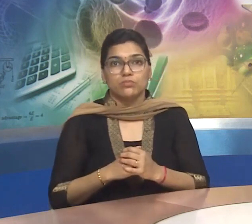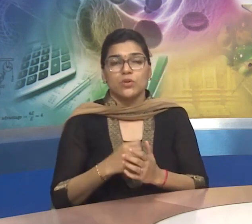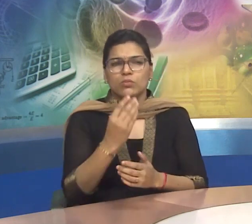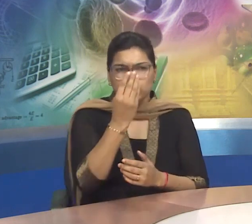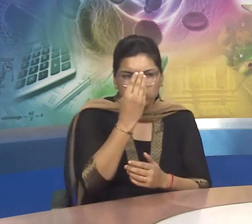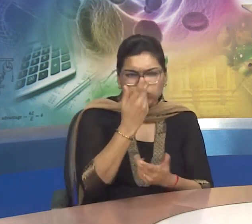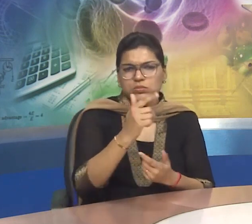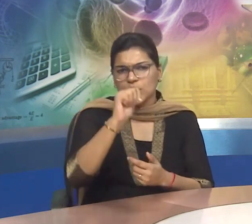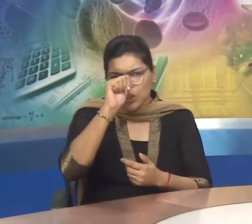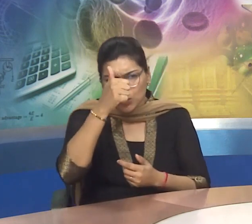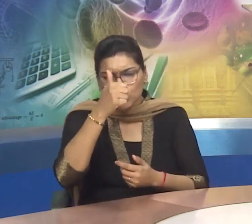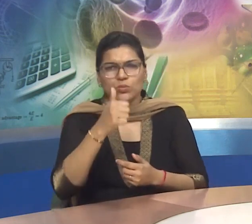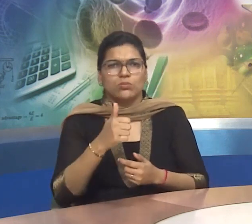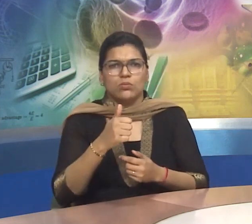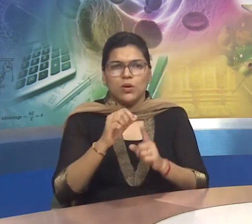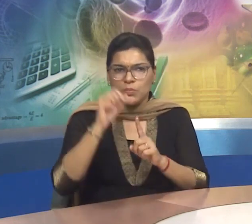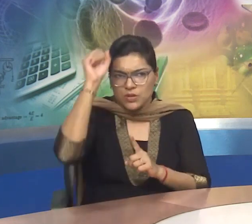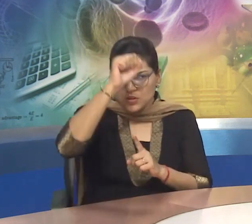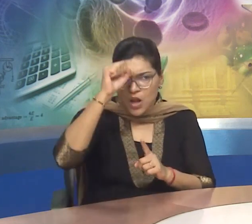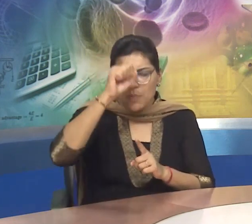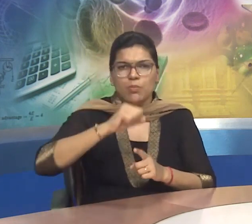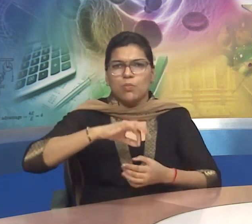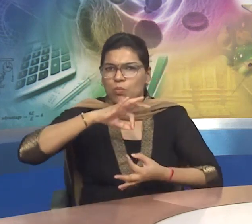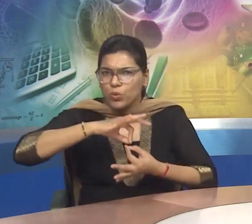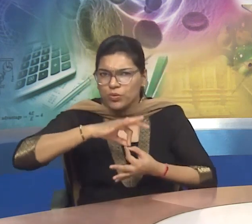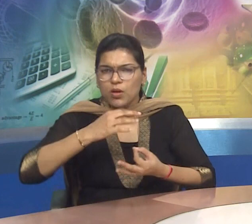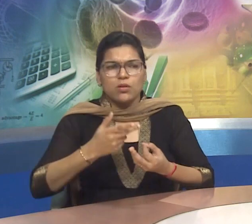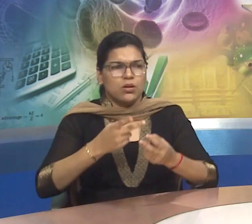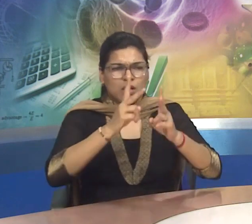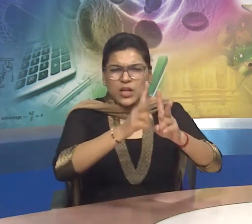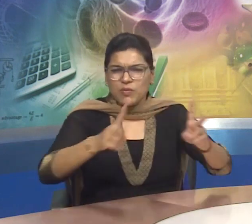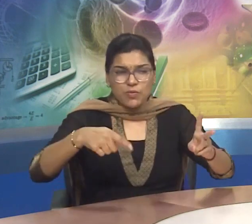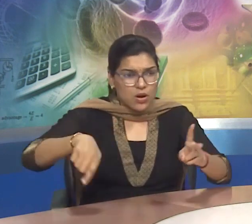right is right to freedom of religion.